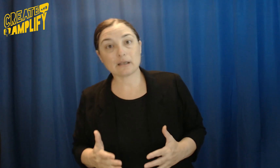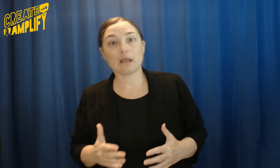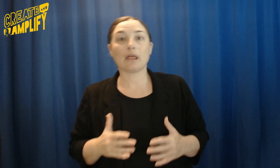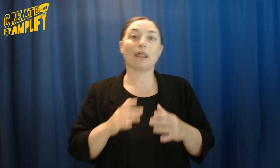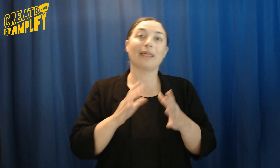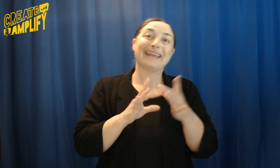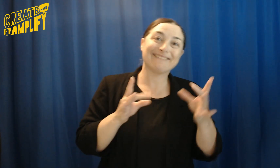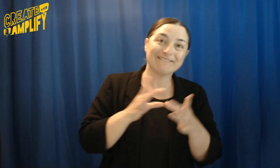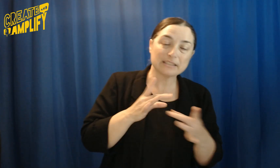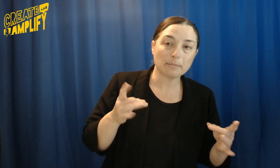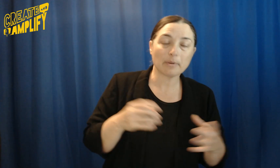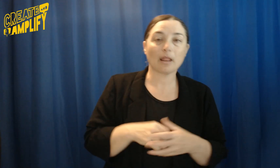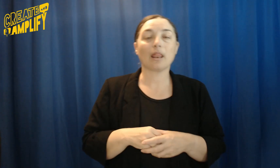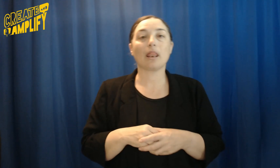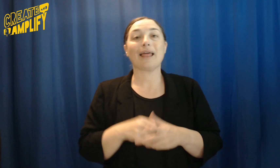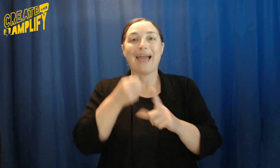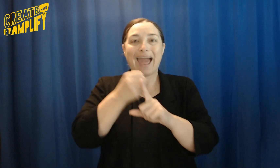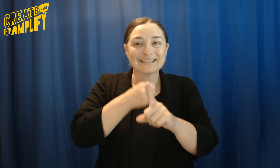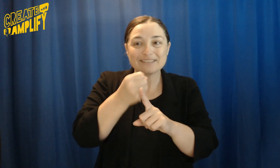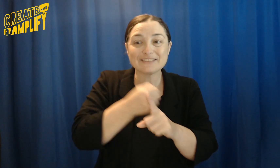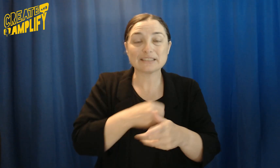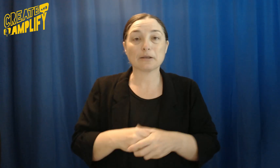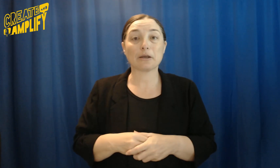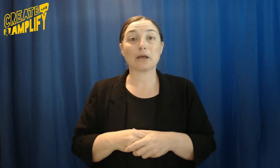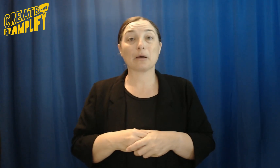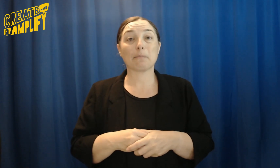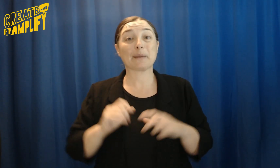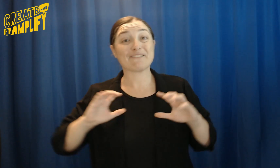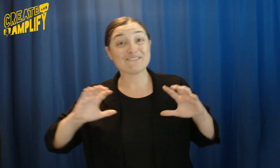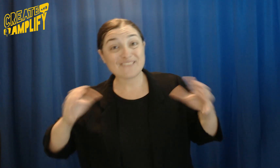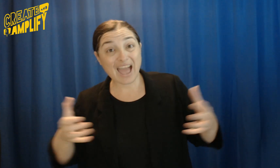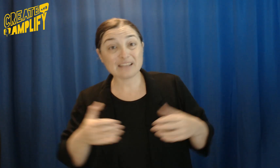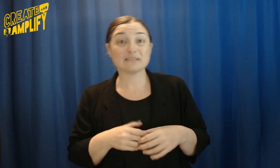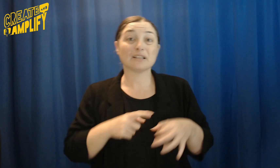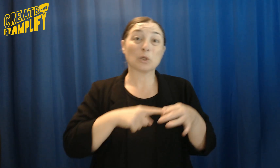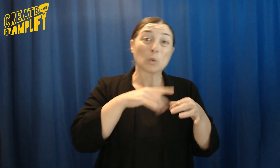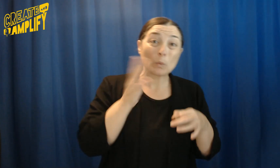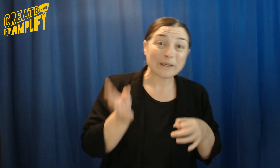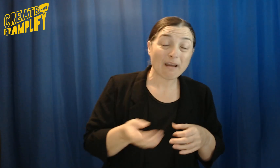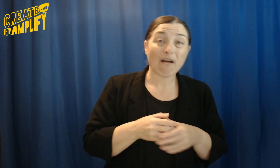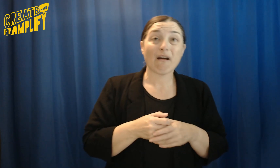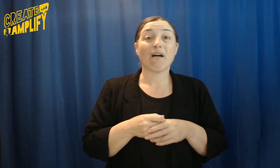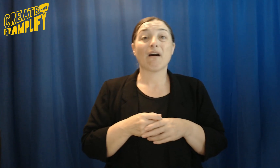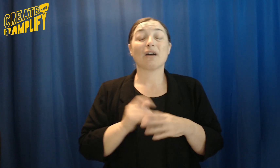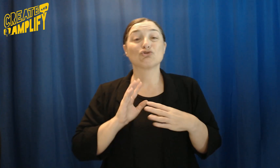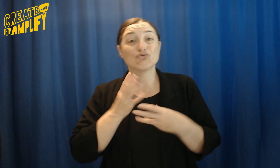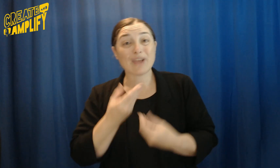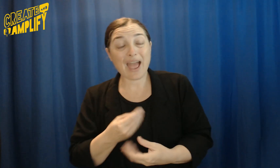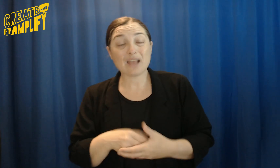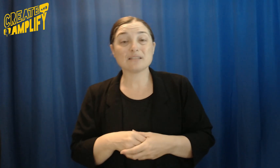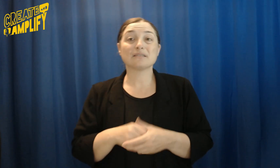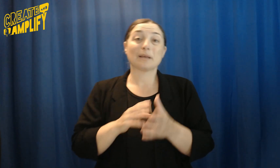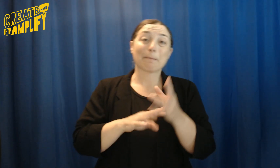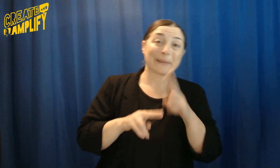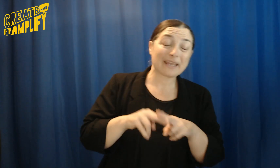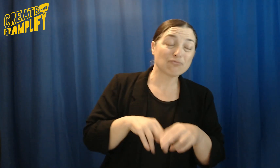fat body, being a parent, being queer, being trans, and being hopeful, I think, as